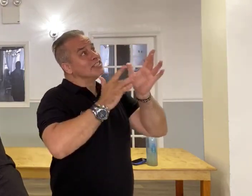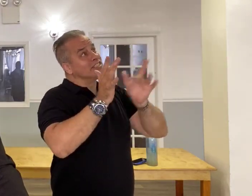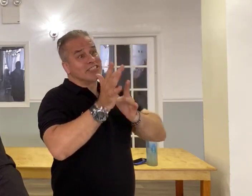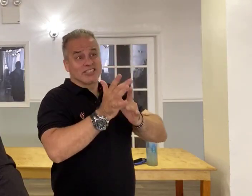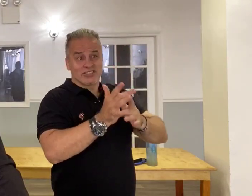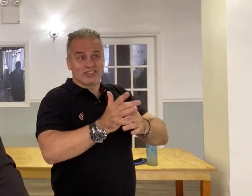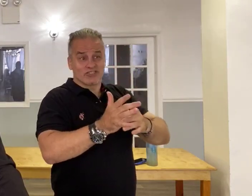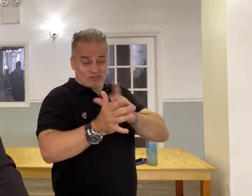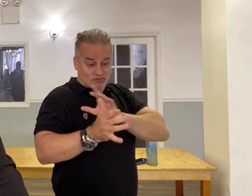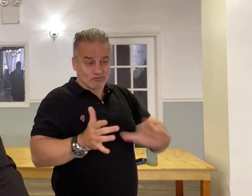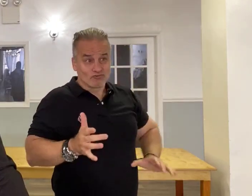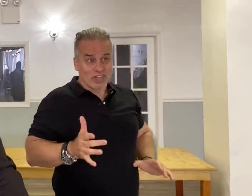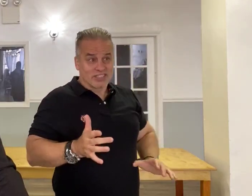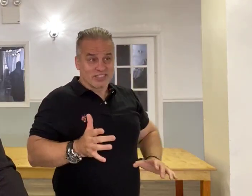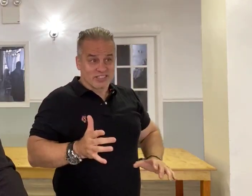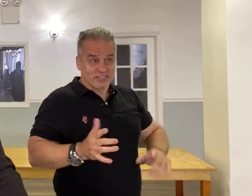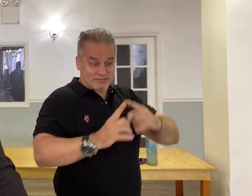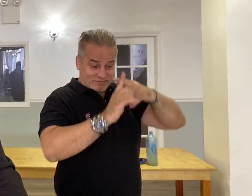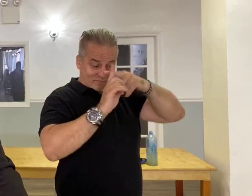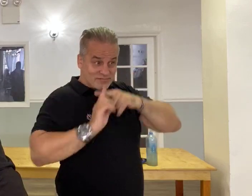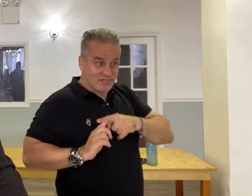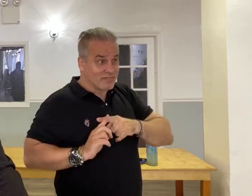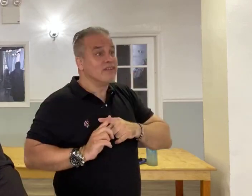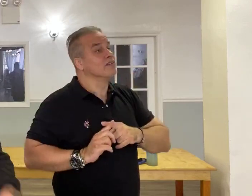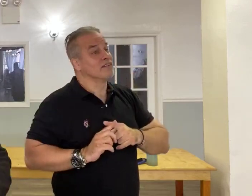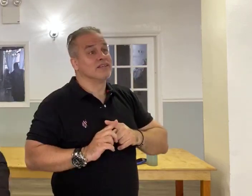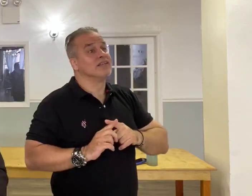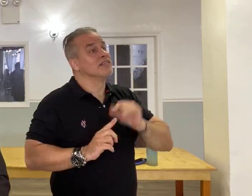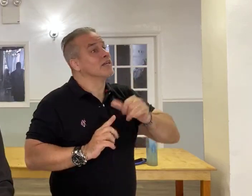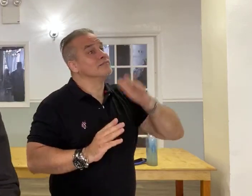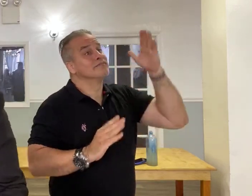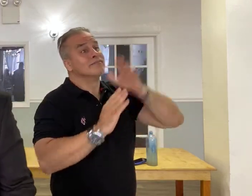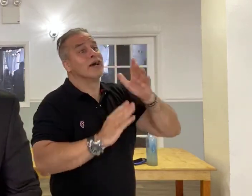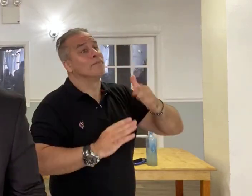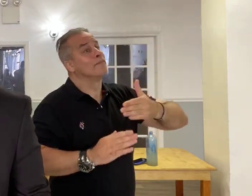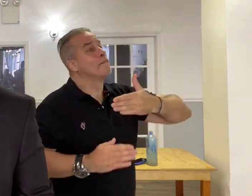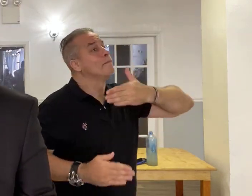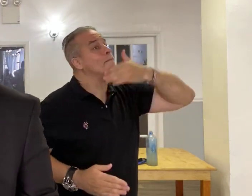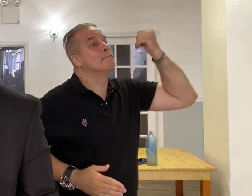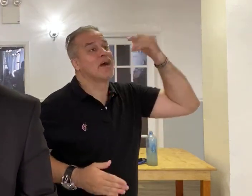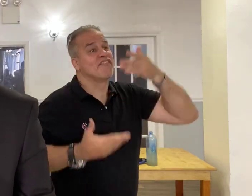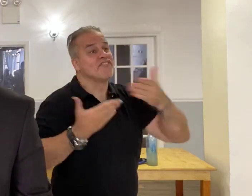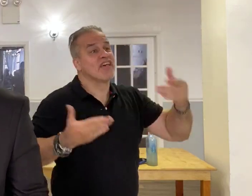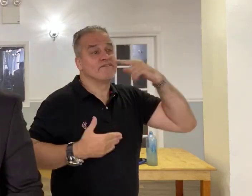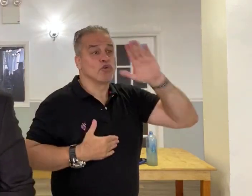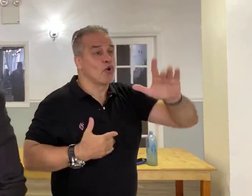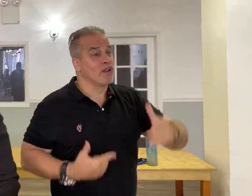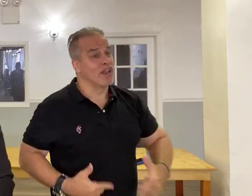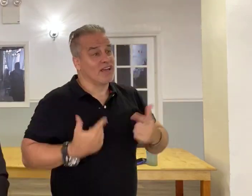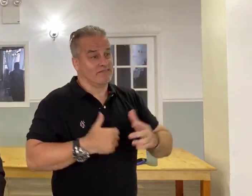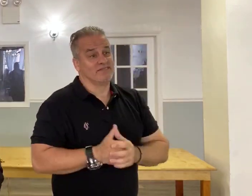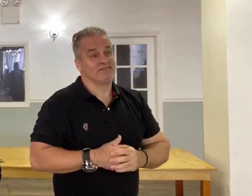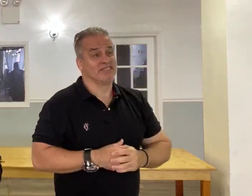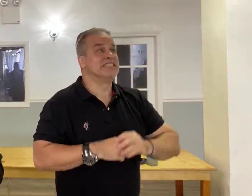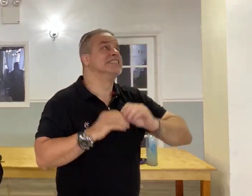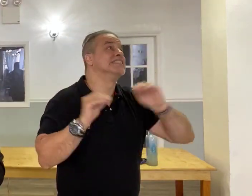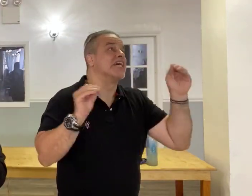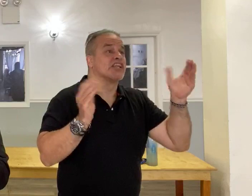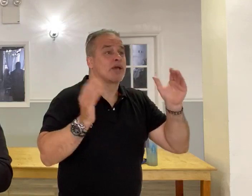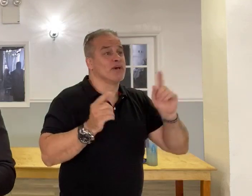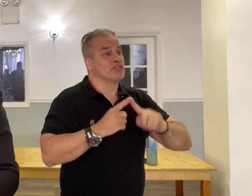Savior. There's nothing greater. But that's not the message so much this morning.